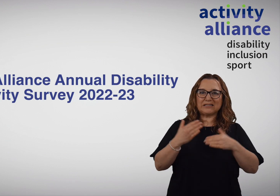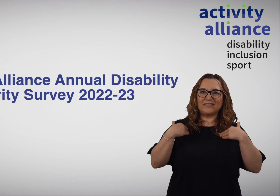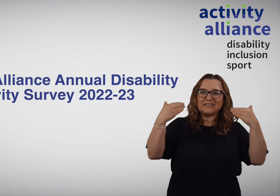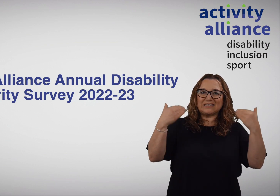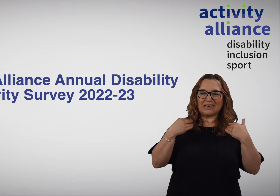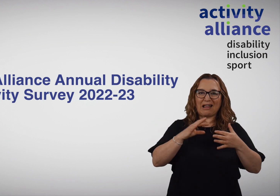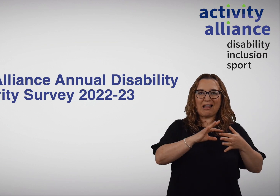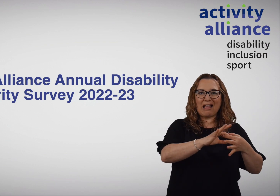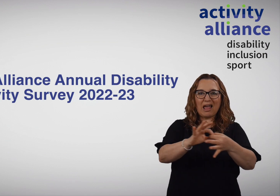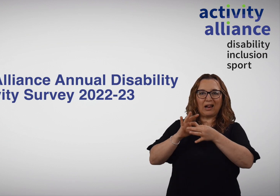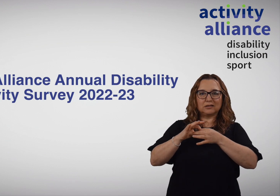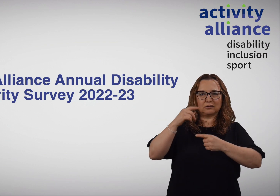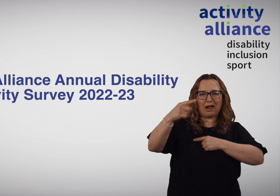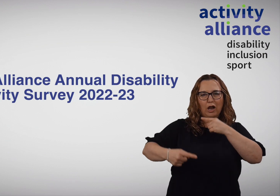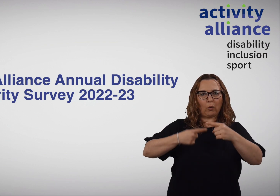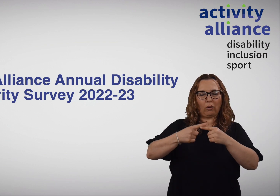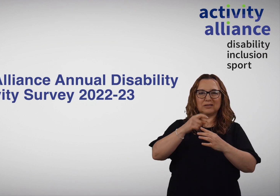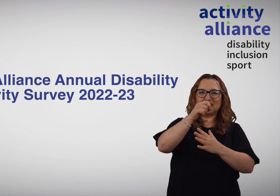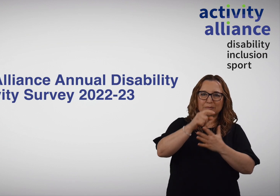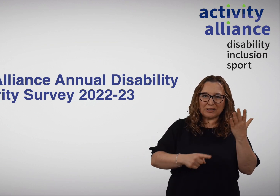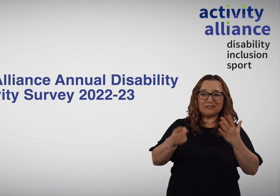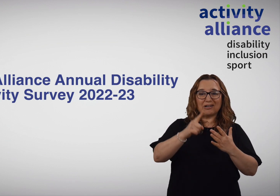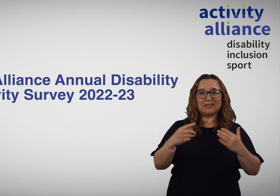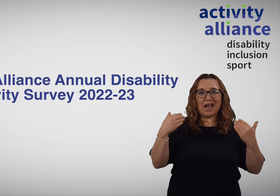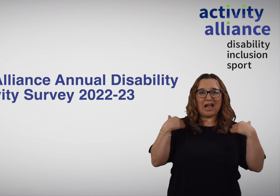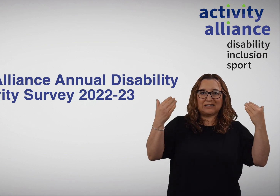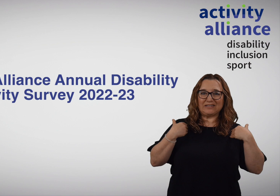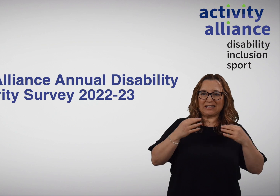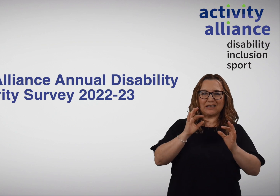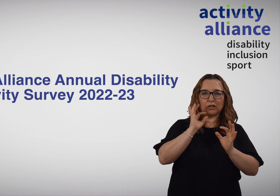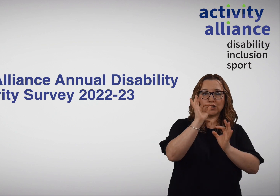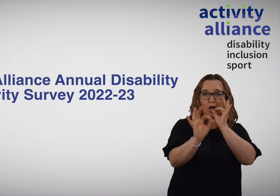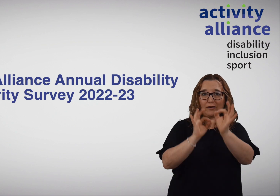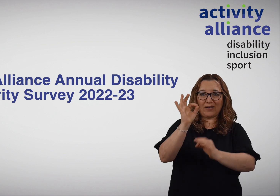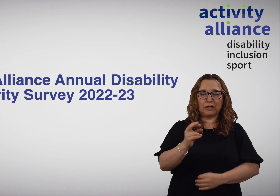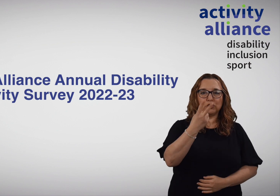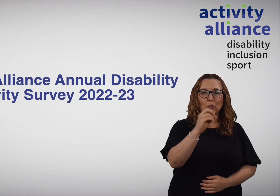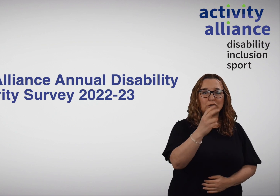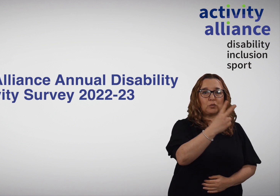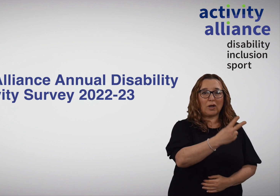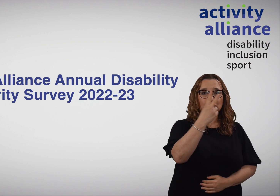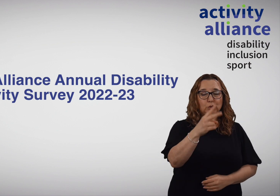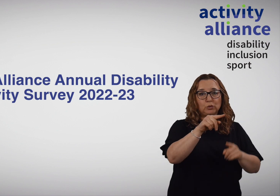Activity Alliance Annual Disability and Activity Survey 2022 to